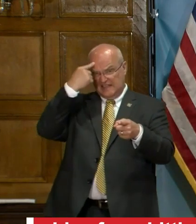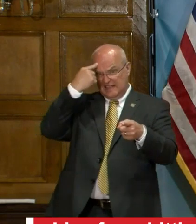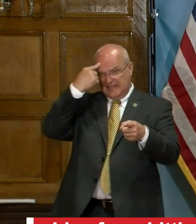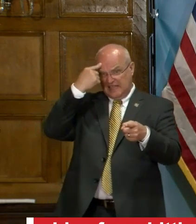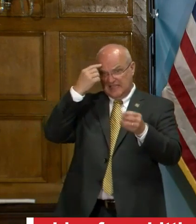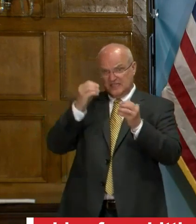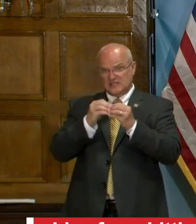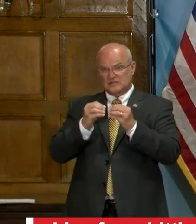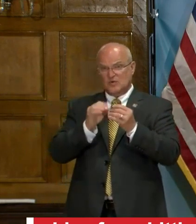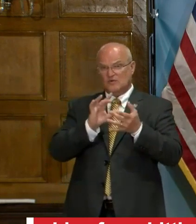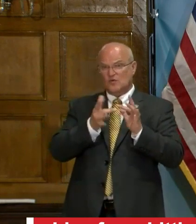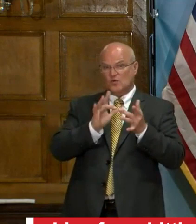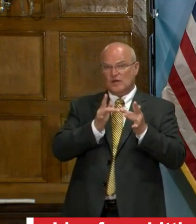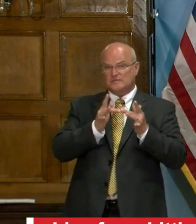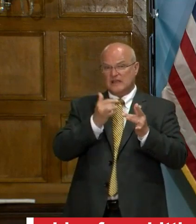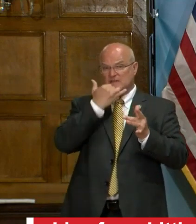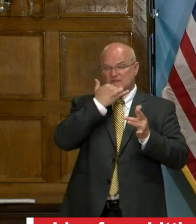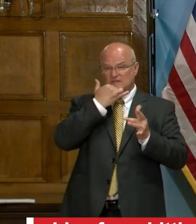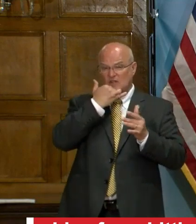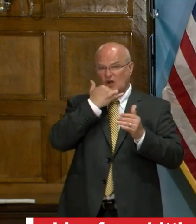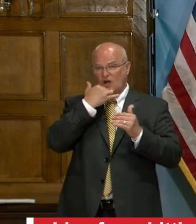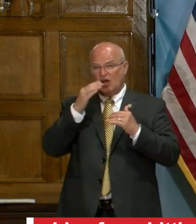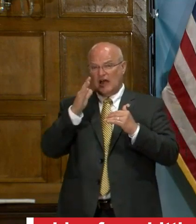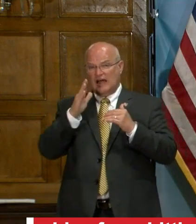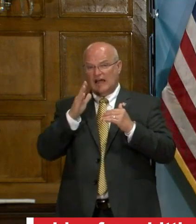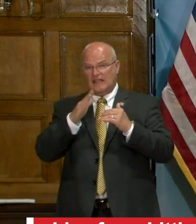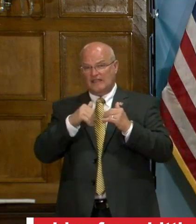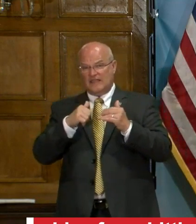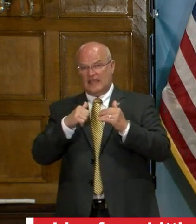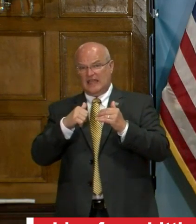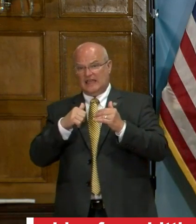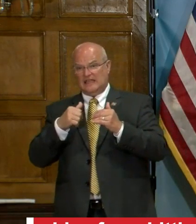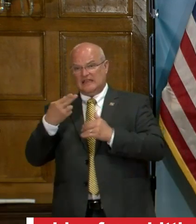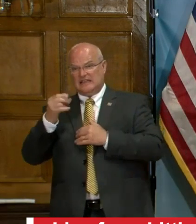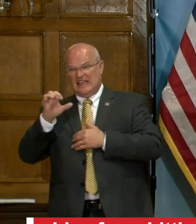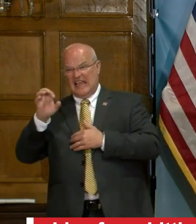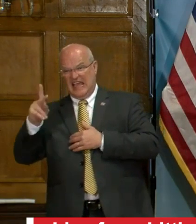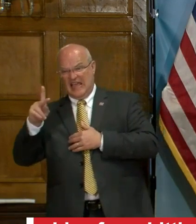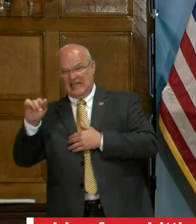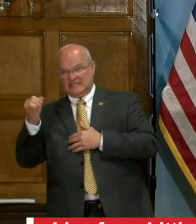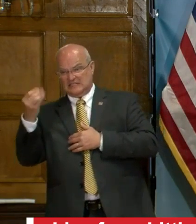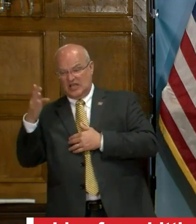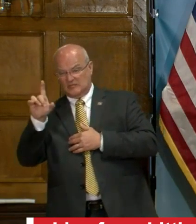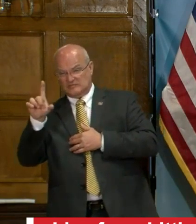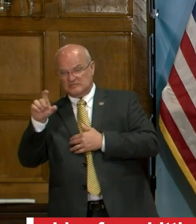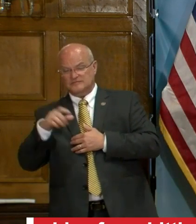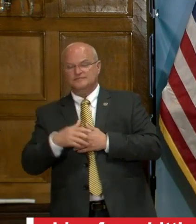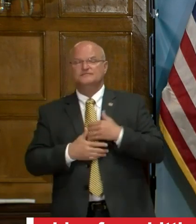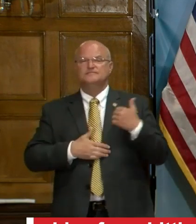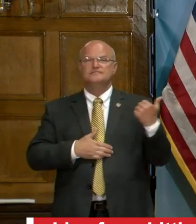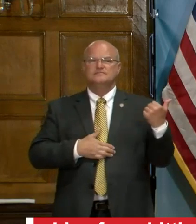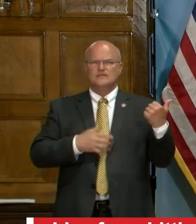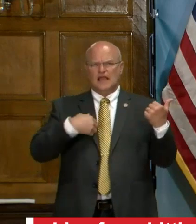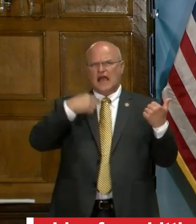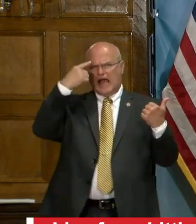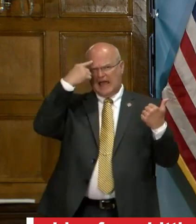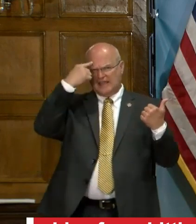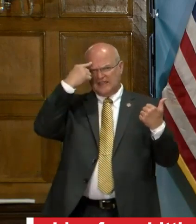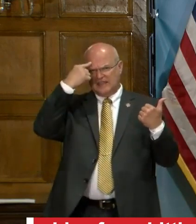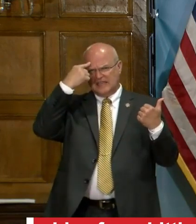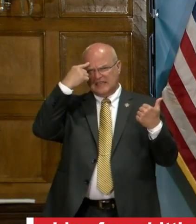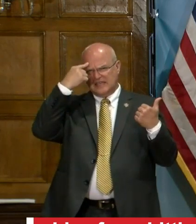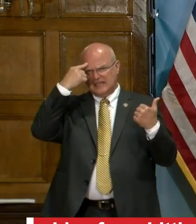is more of a website flaw rather than like a hack job? Well, I think those can